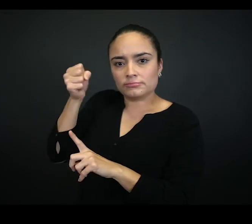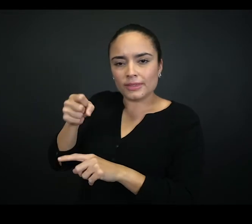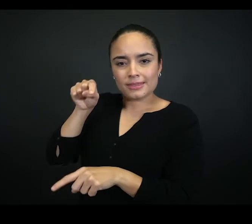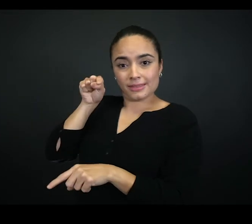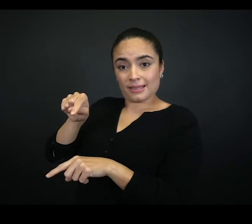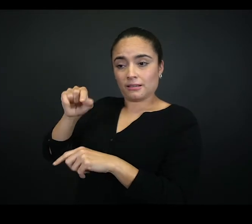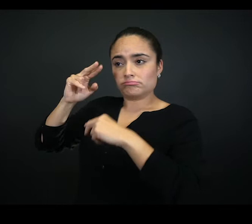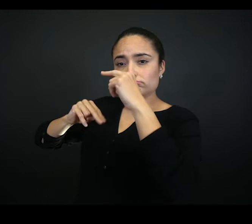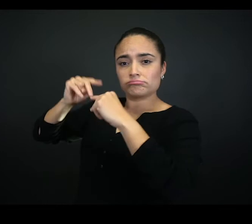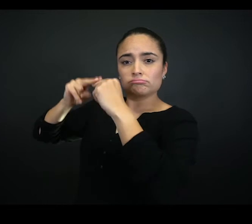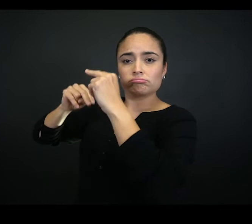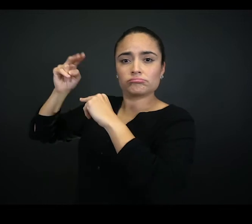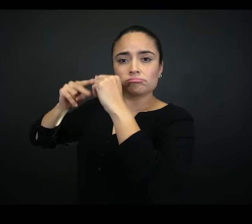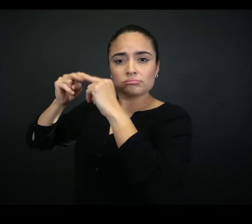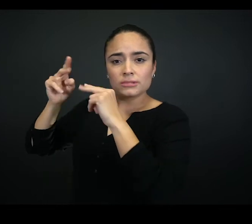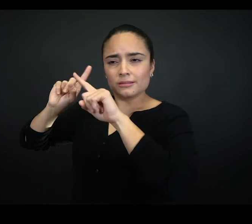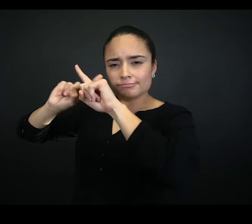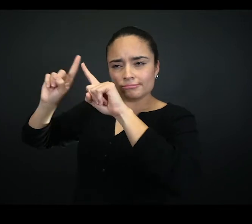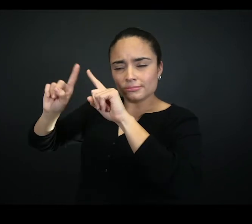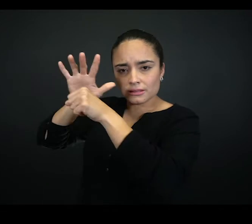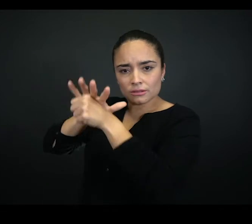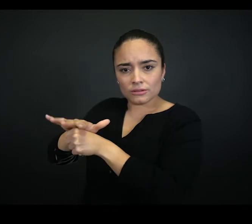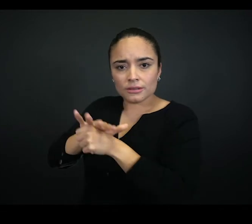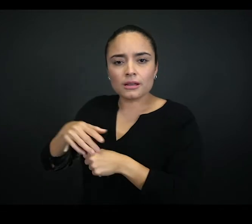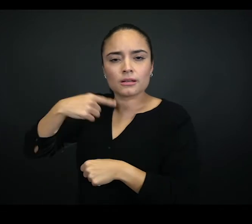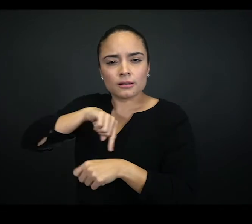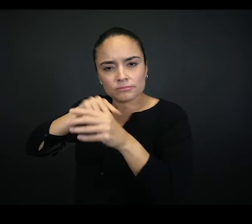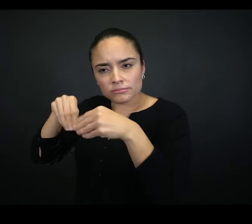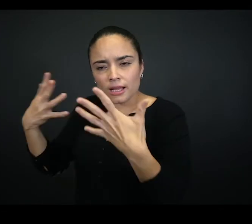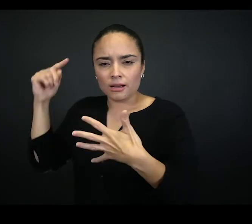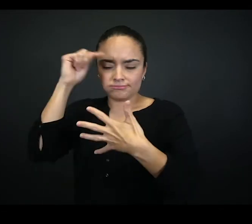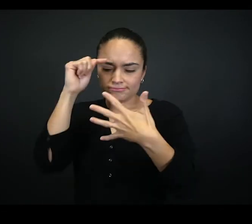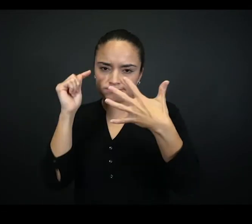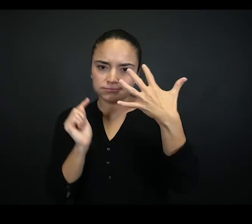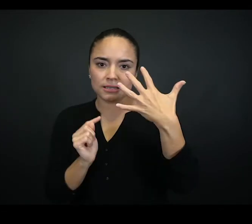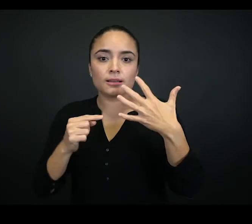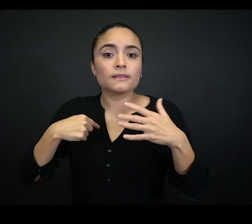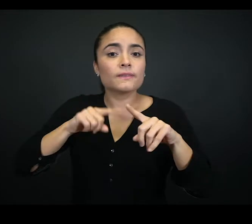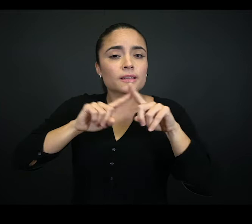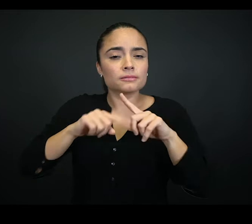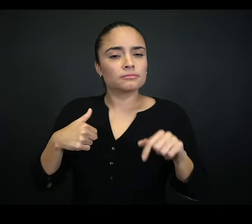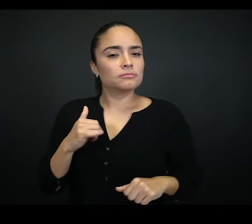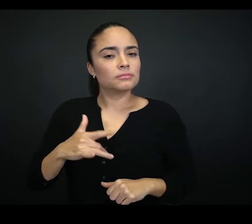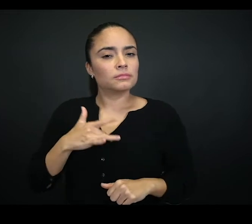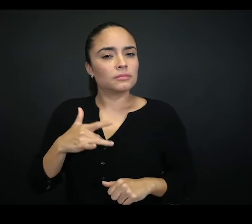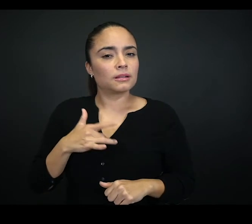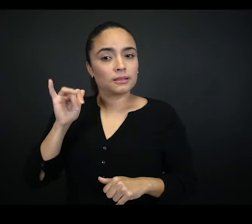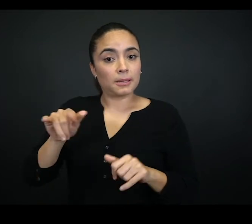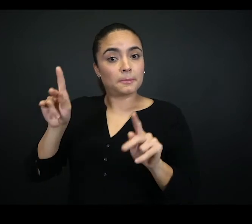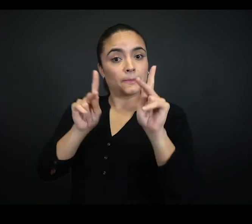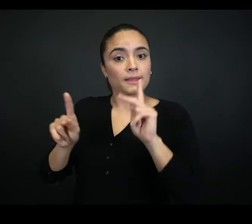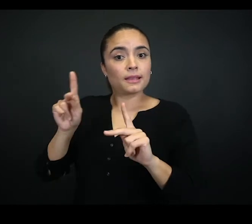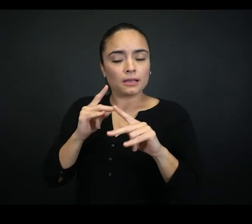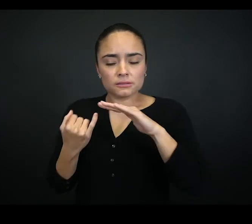very isolated and continue to feel isolated from their community. So it's been difficult. I think the